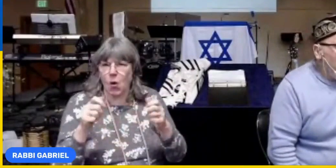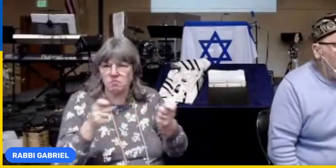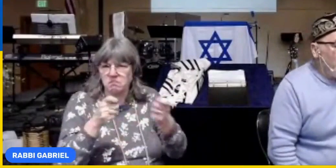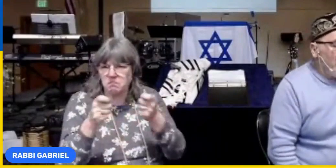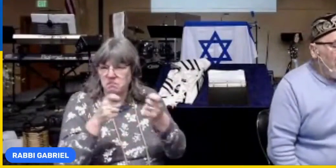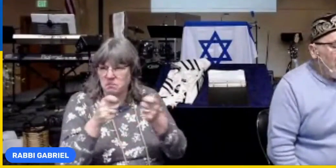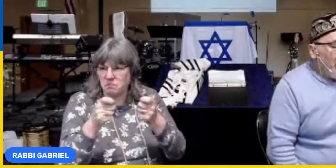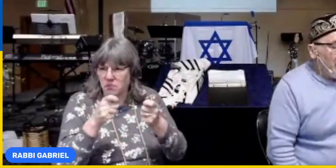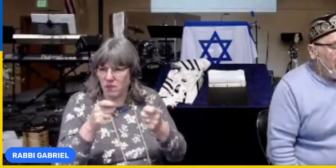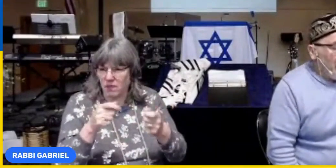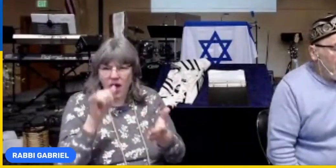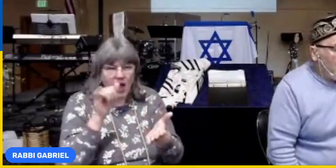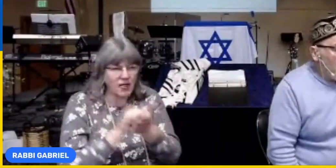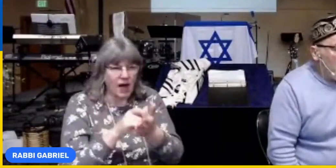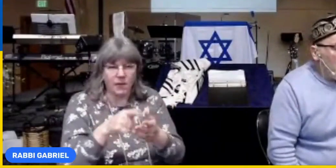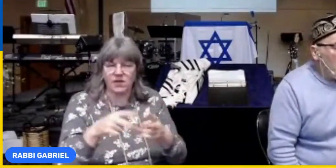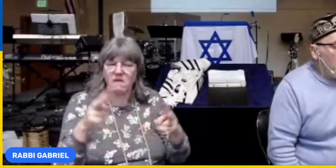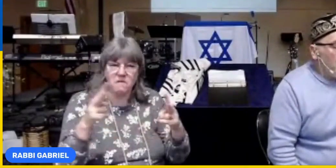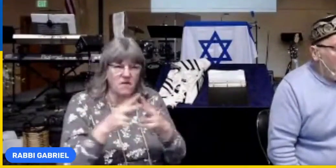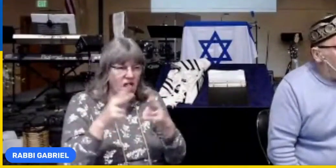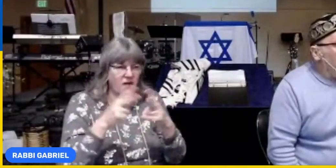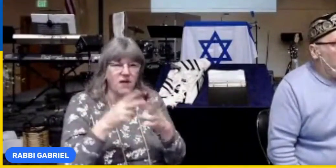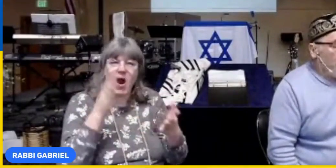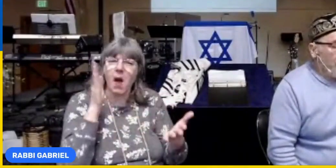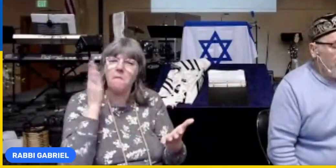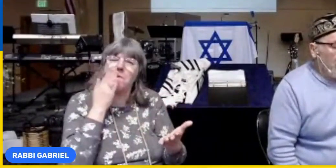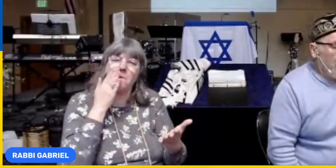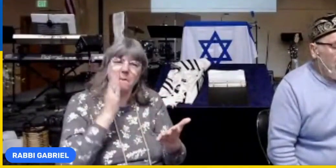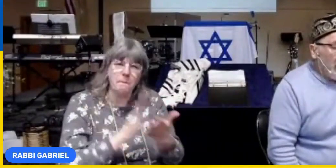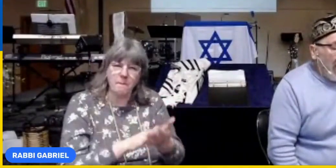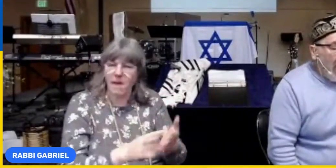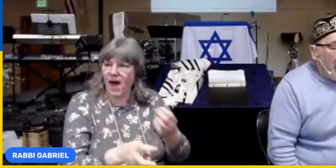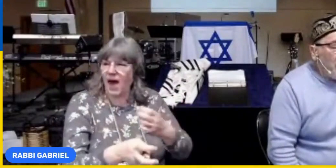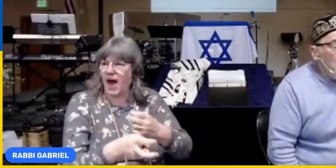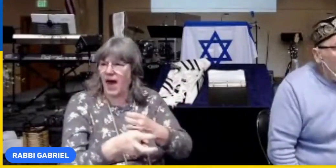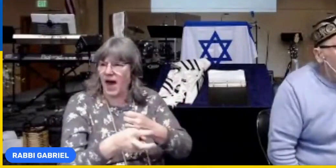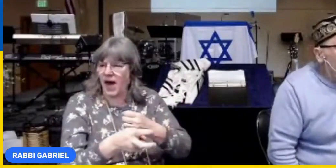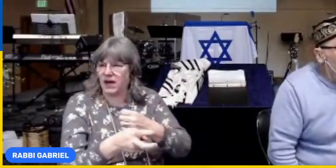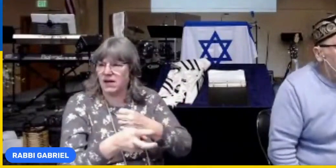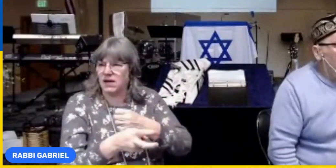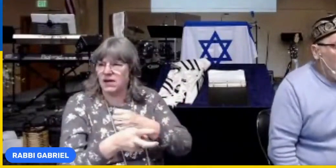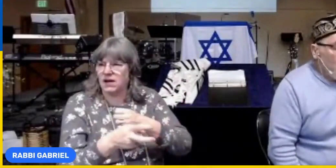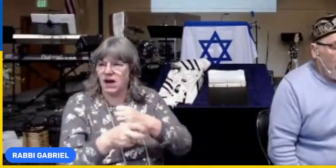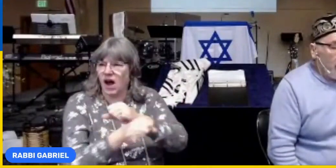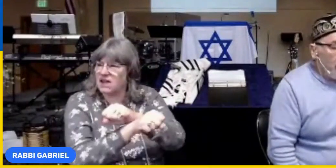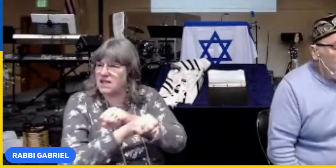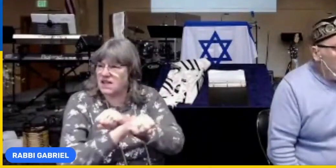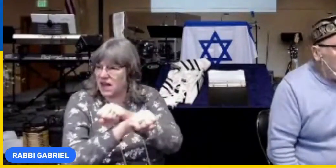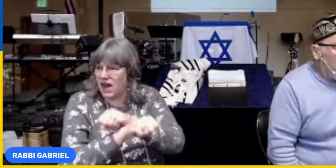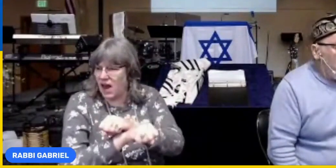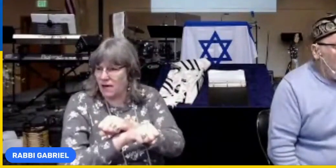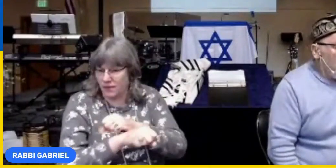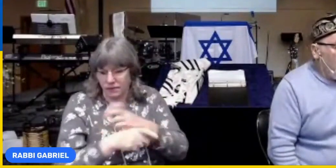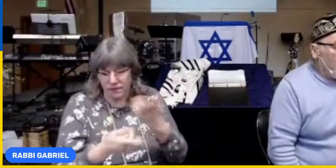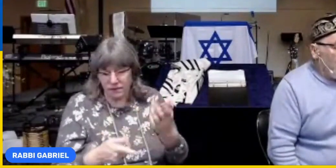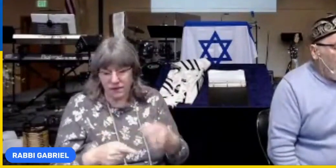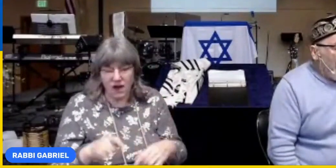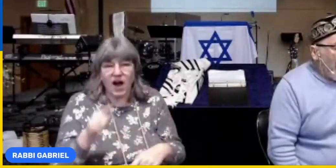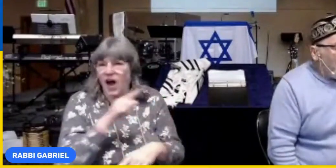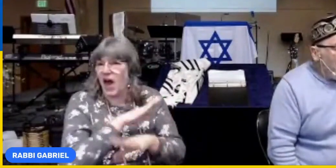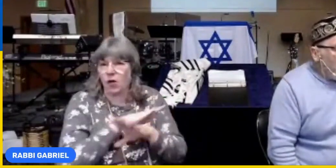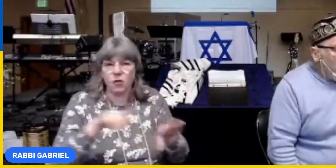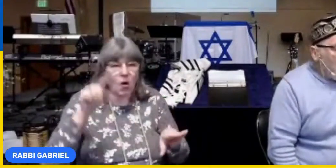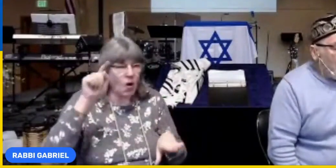an enslavement as addiction to chemicals. I had no choice whether to use them or